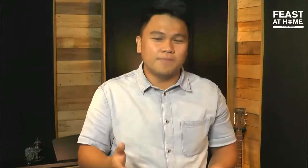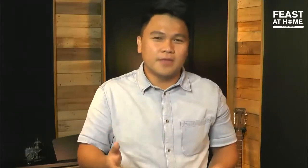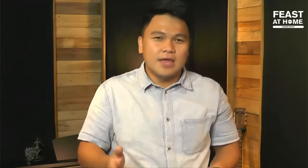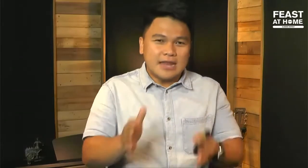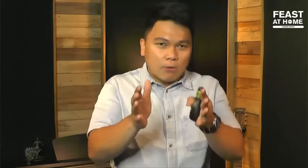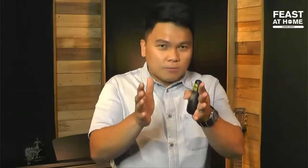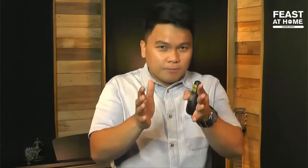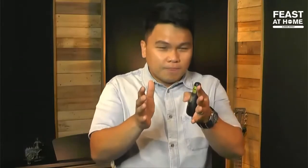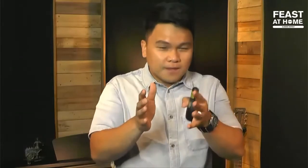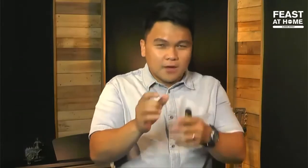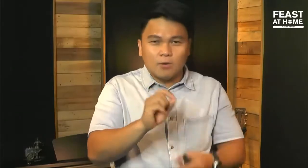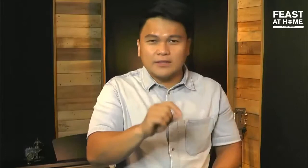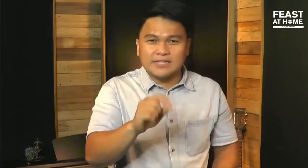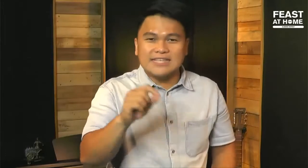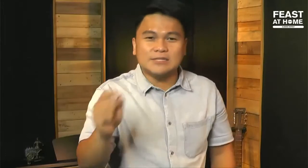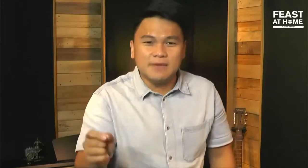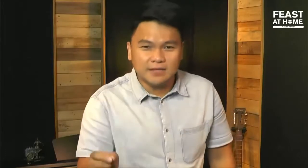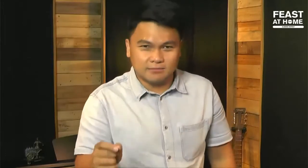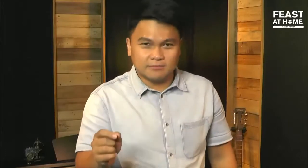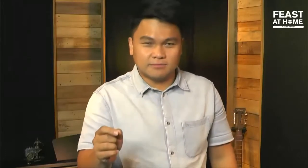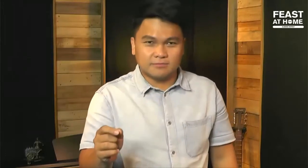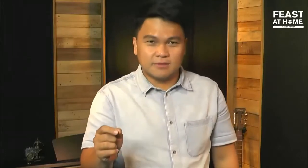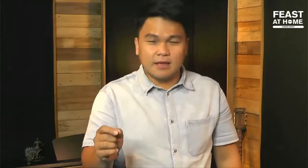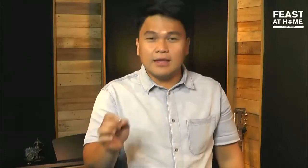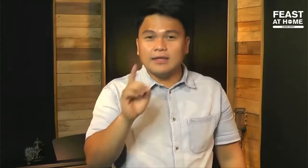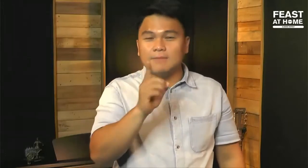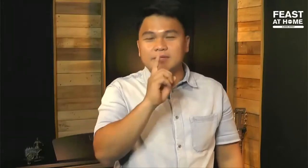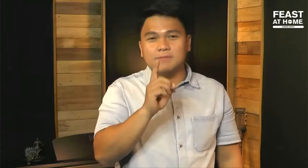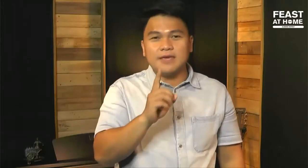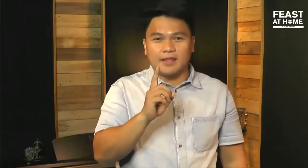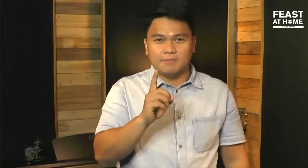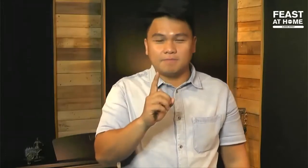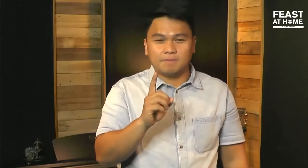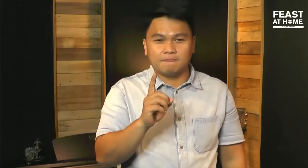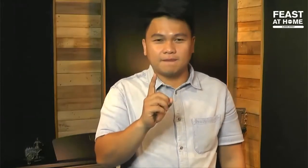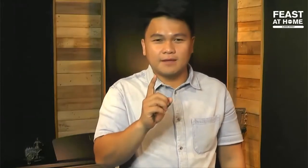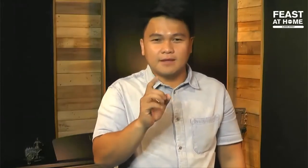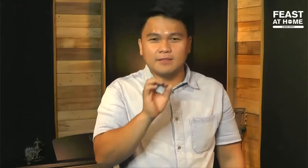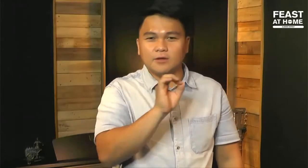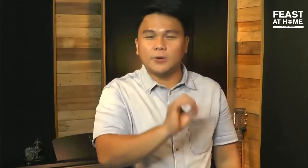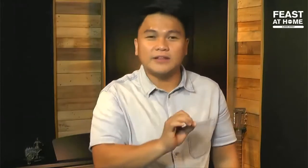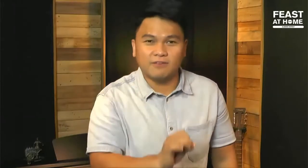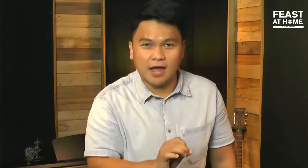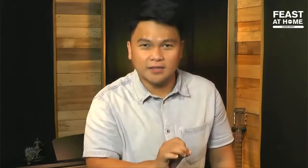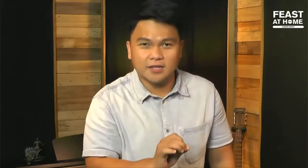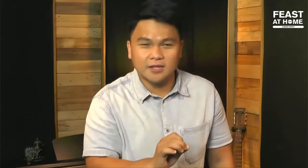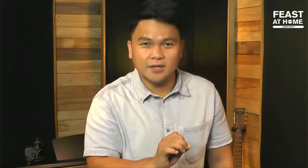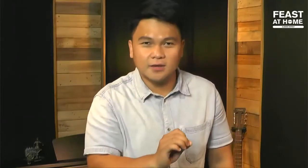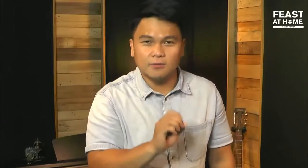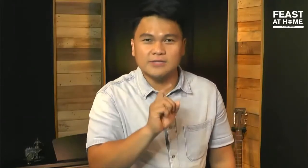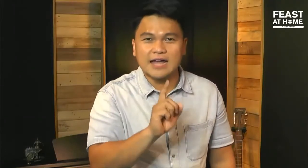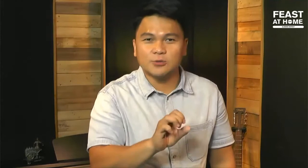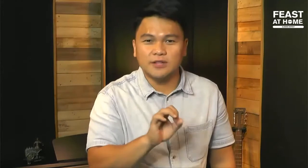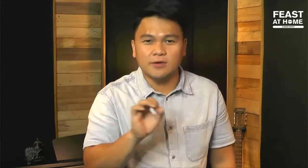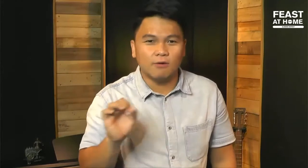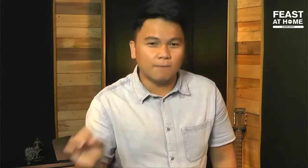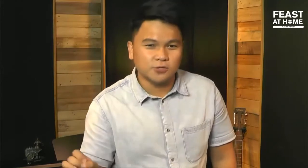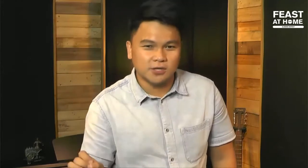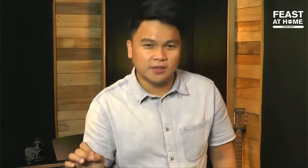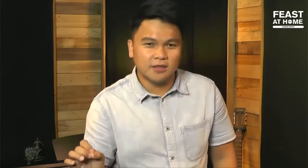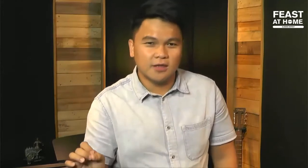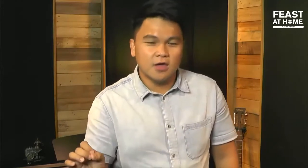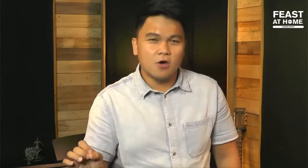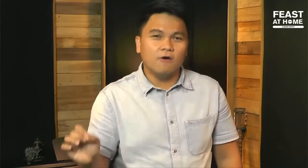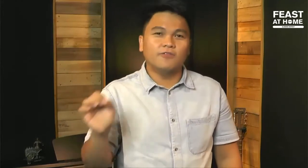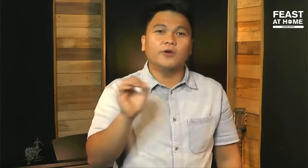story. Now, what does this mean? Ibig sabihin, the Great Flood was actually the